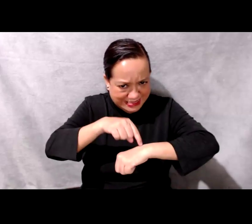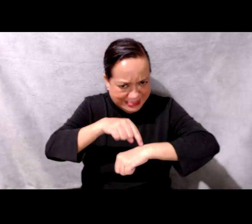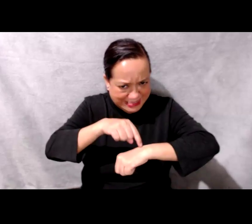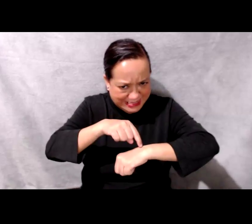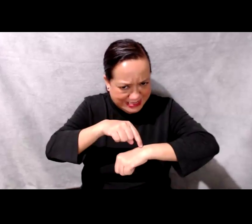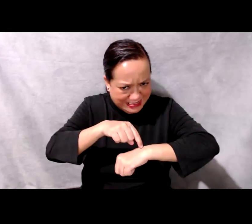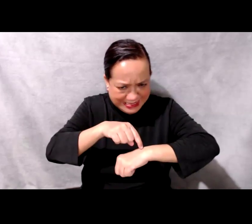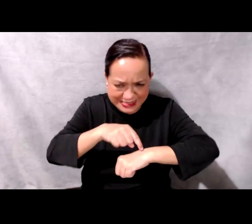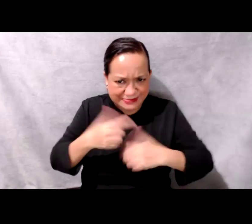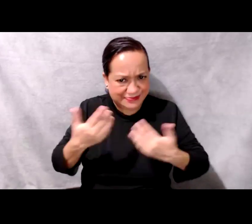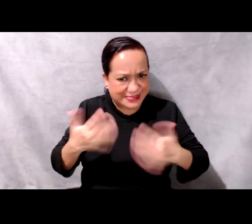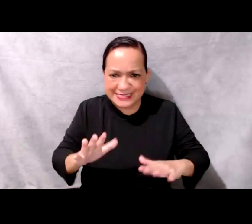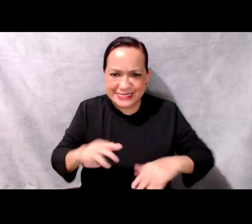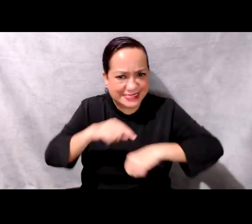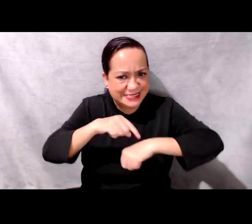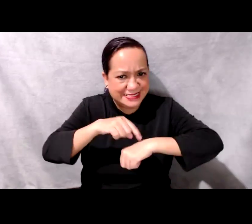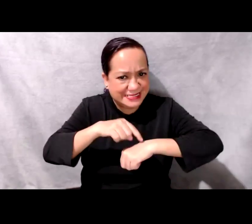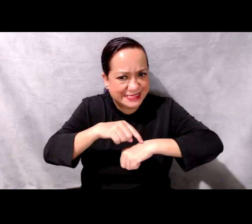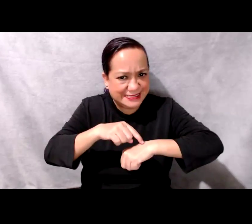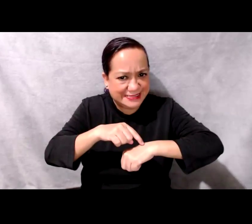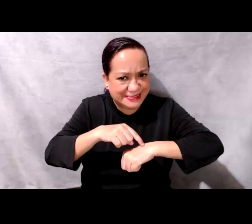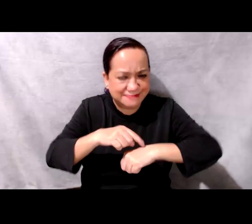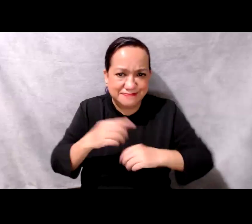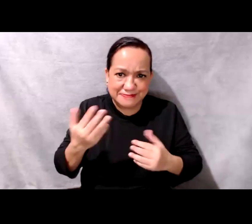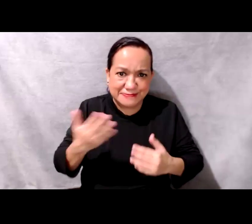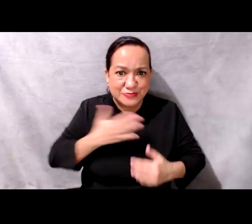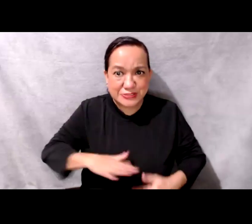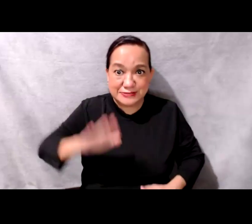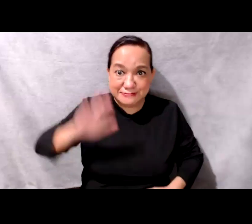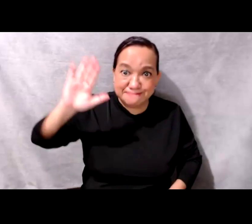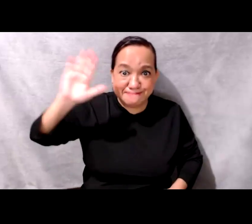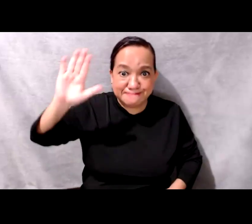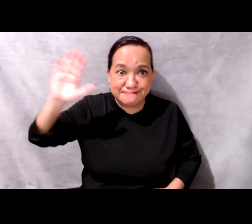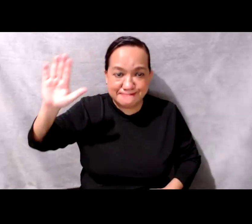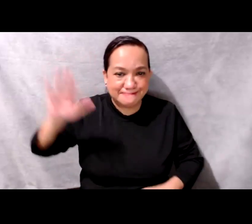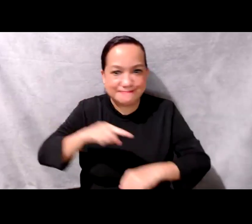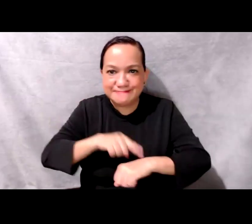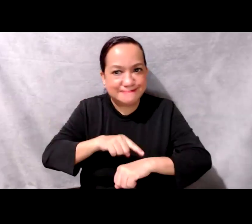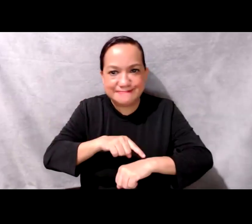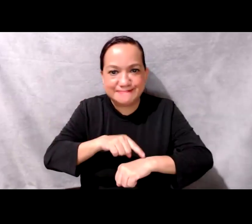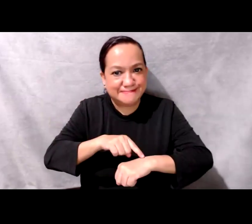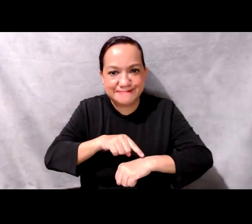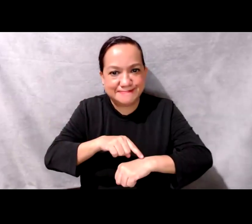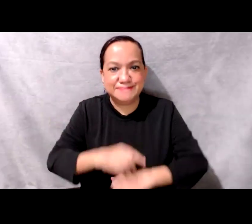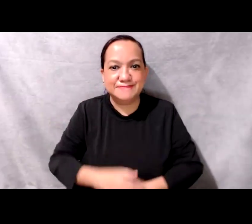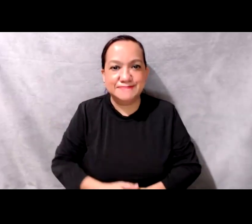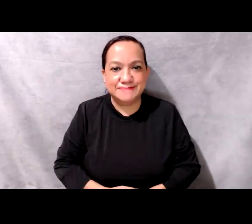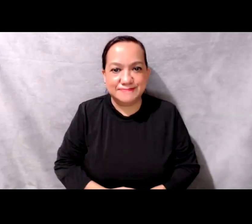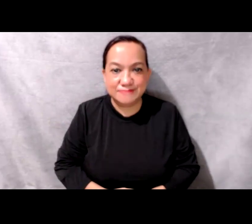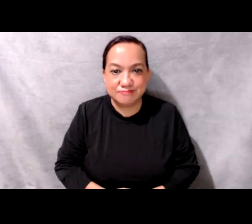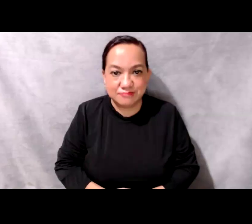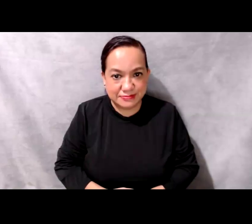you who did put your hands up. So maybe we'll give Jiten the last word since you already have the